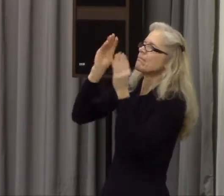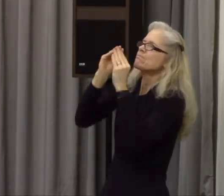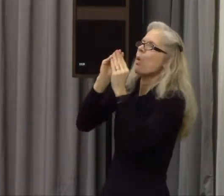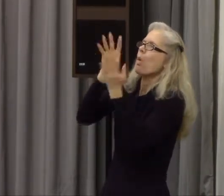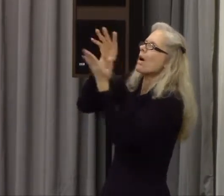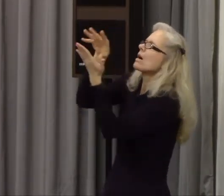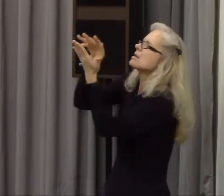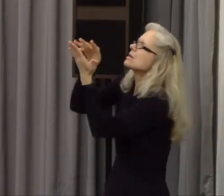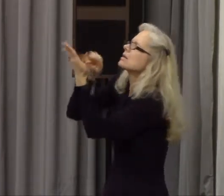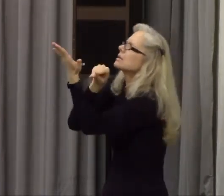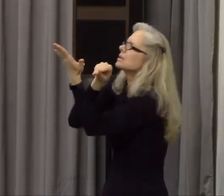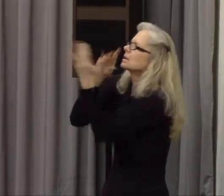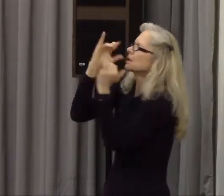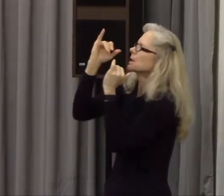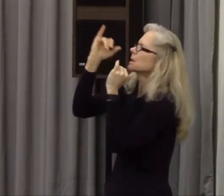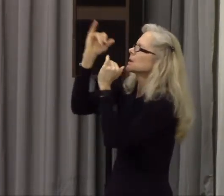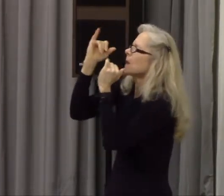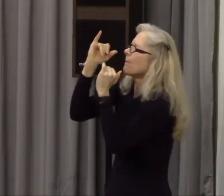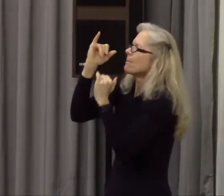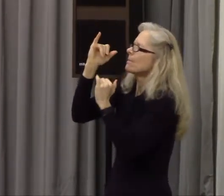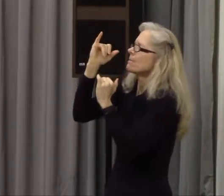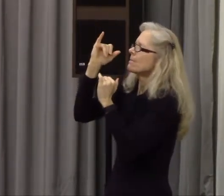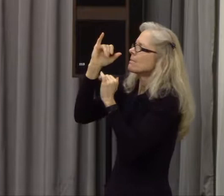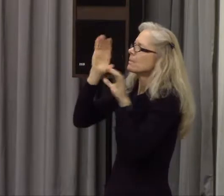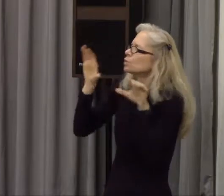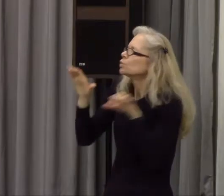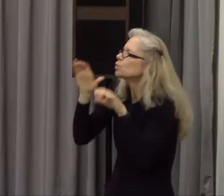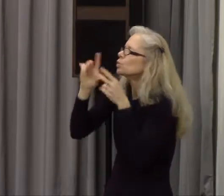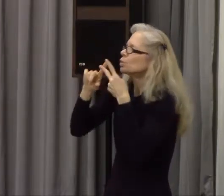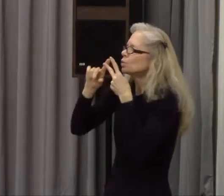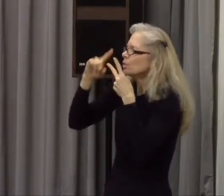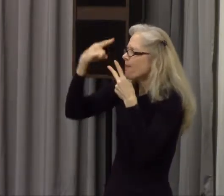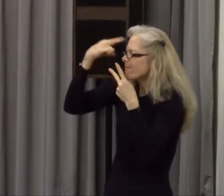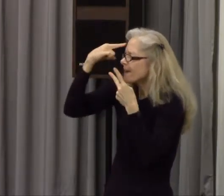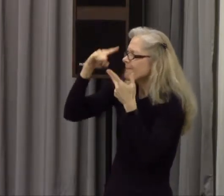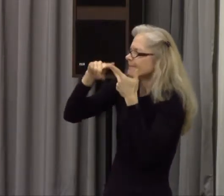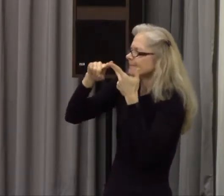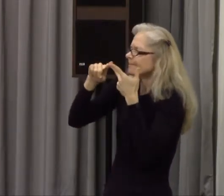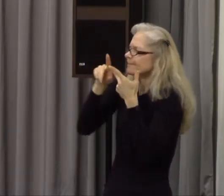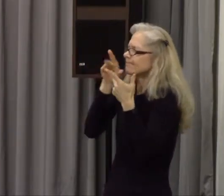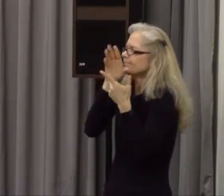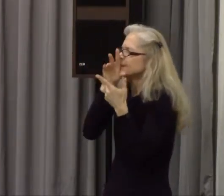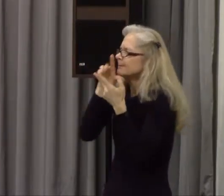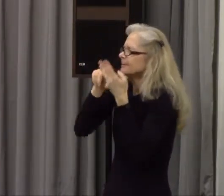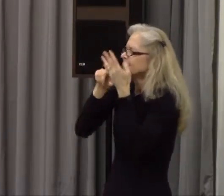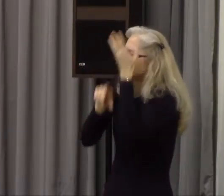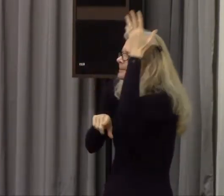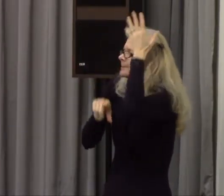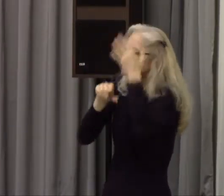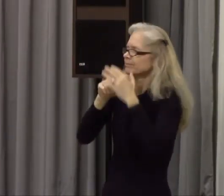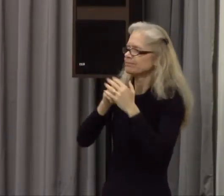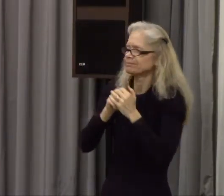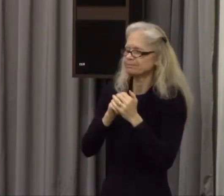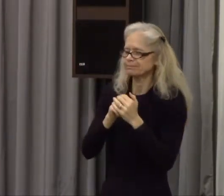the earthly portion of our redemption, dear God. How you came to